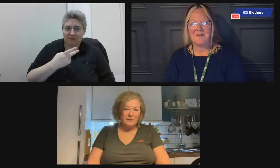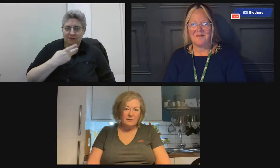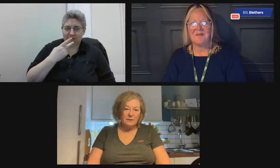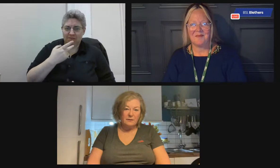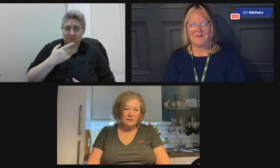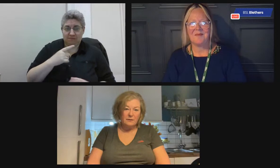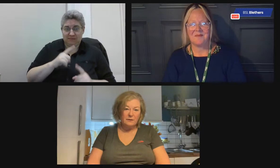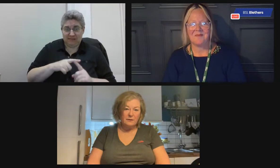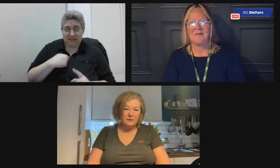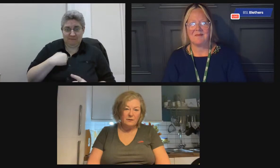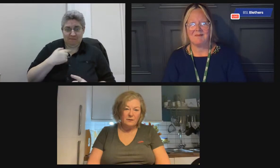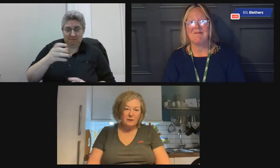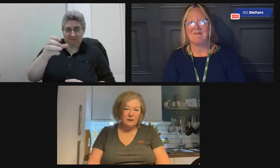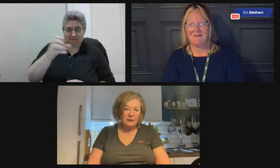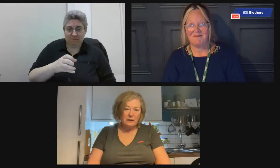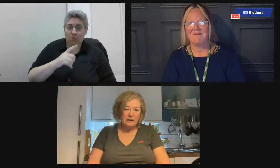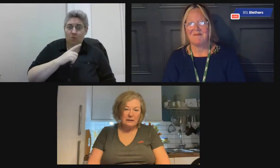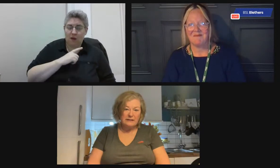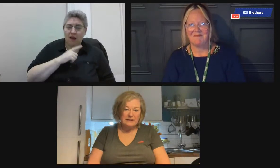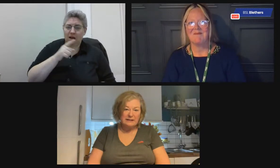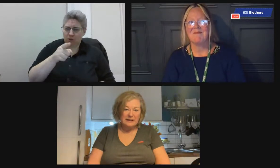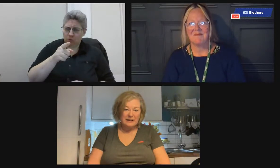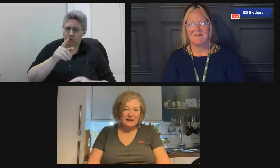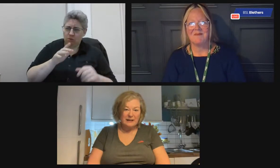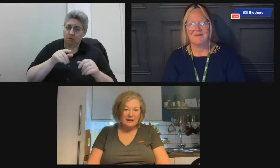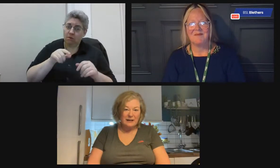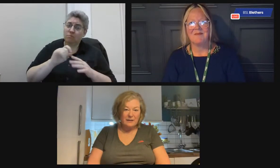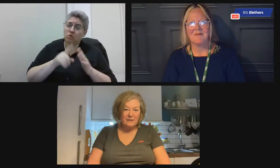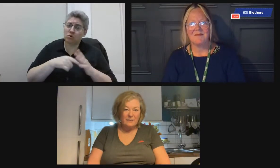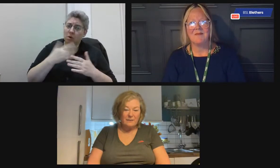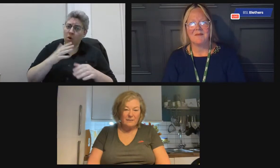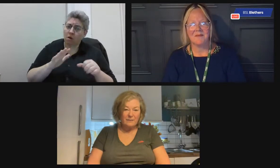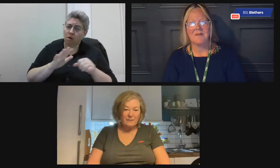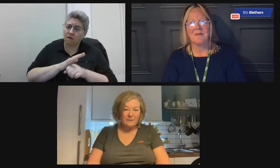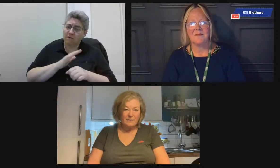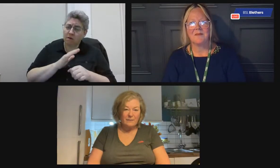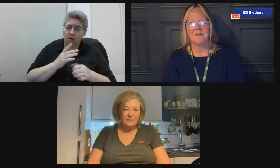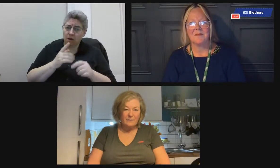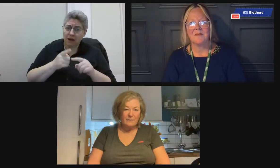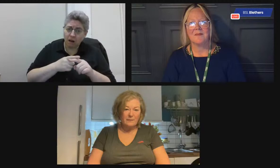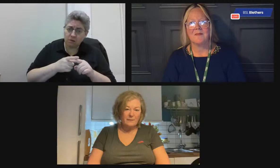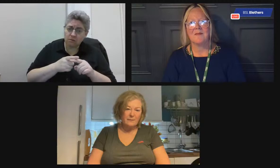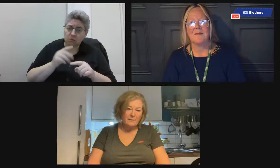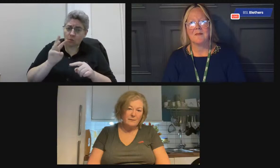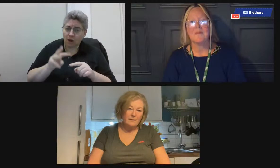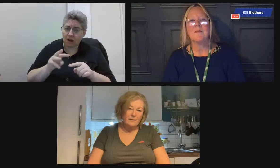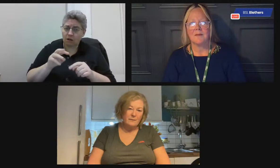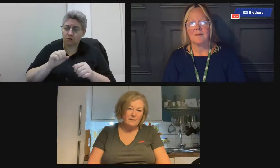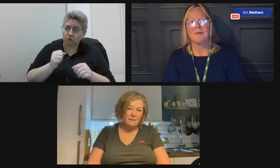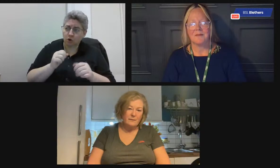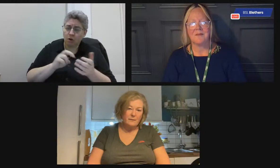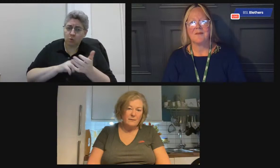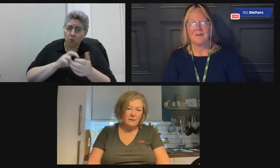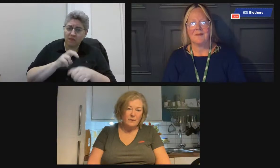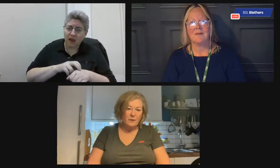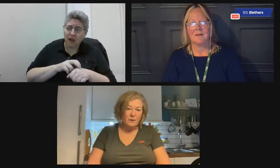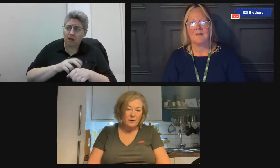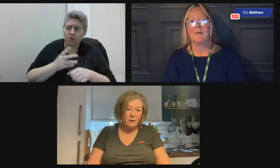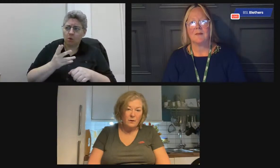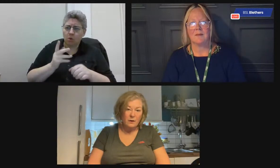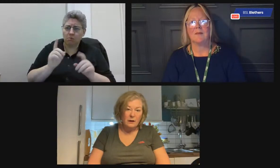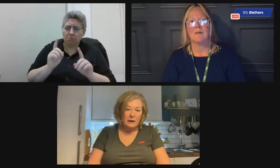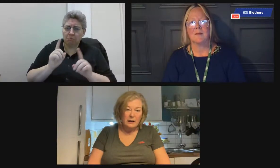you. I think I'm going to have to ask this question because Colleen keeps going on and on. Can I ask,